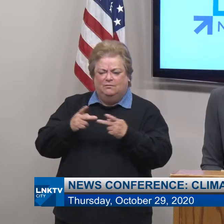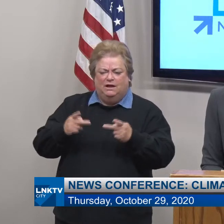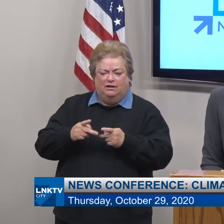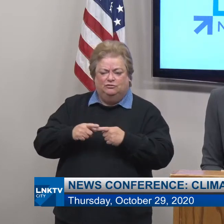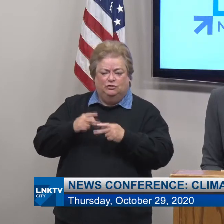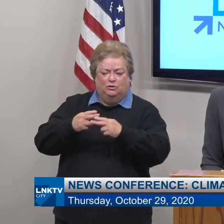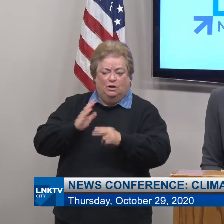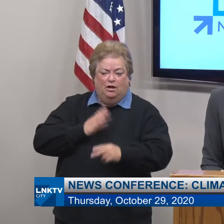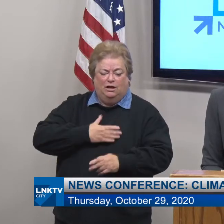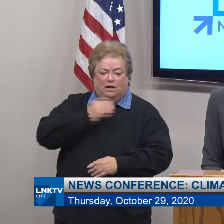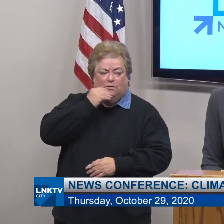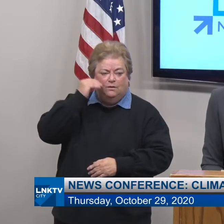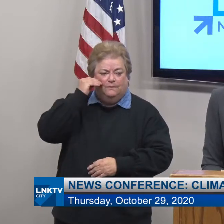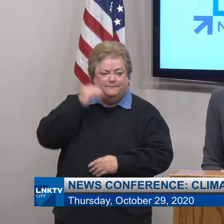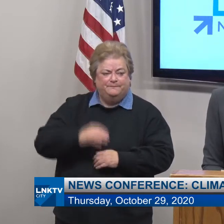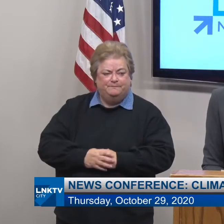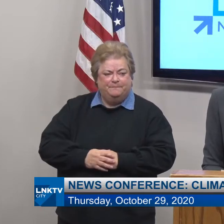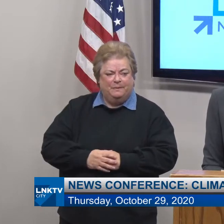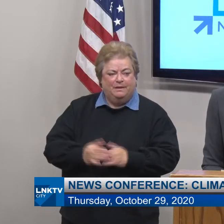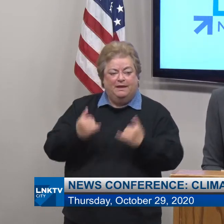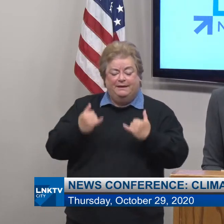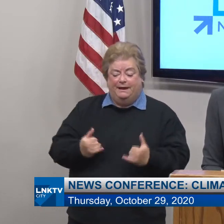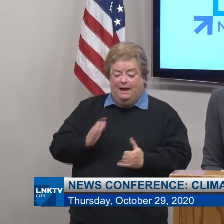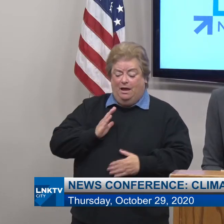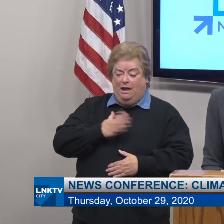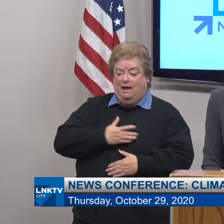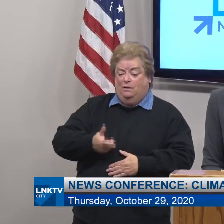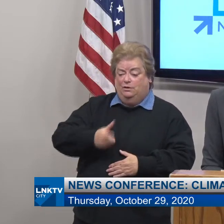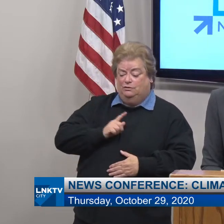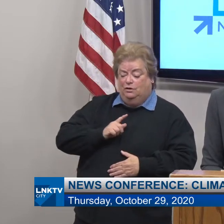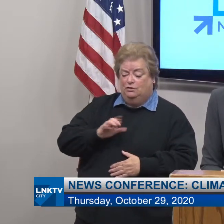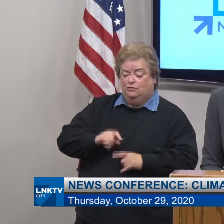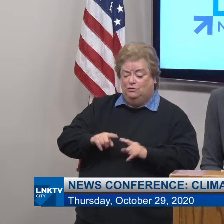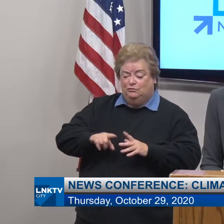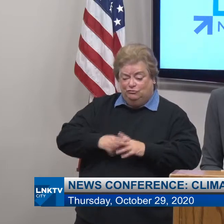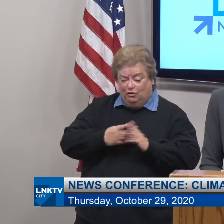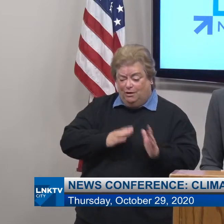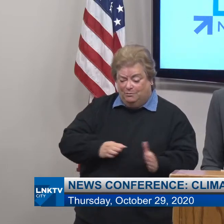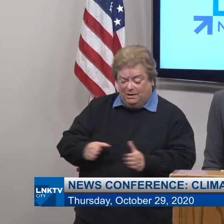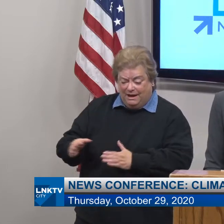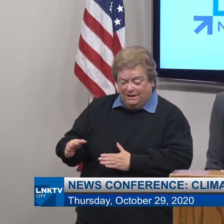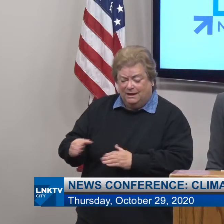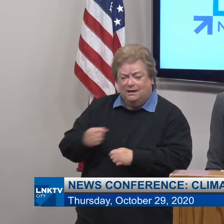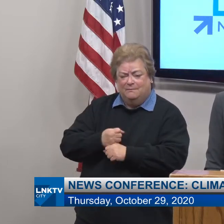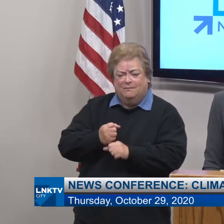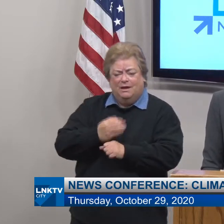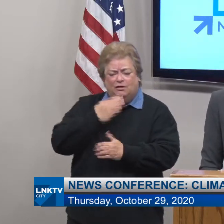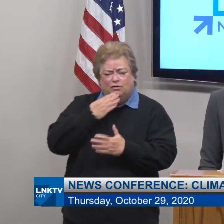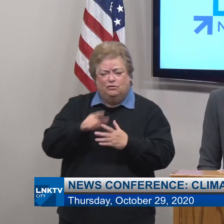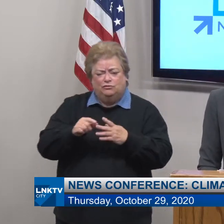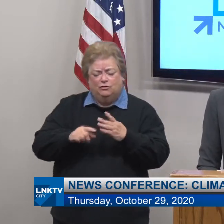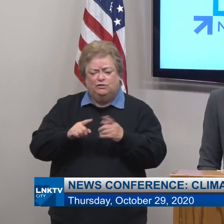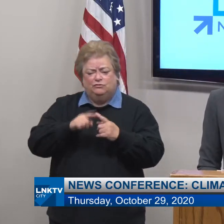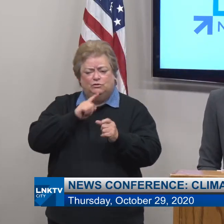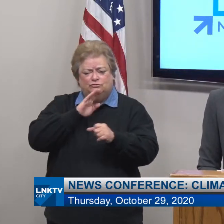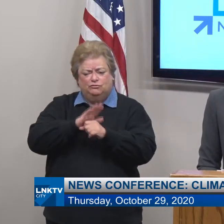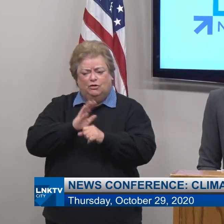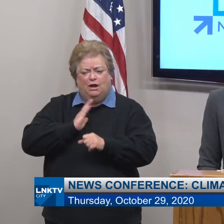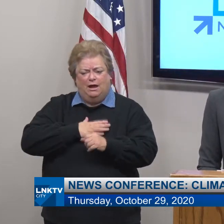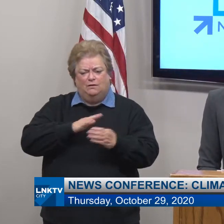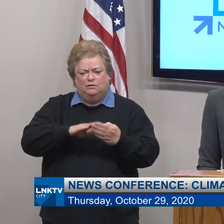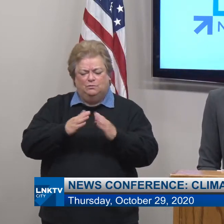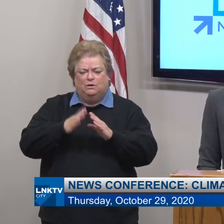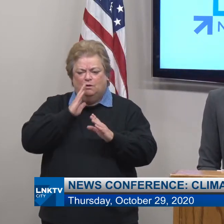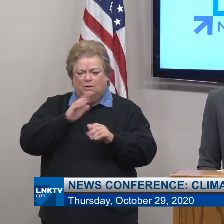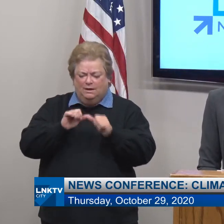home. Now, it's our turn to do the smart planning and make the good choices that will ensure our community continues to